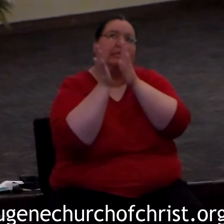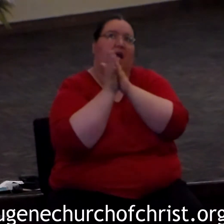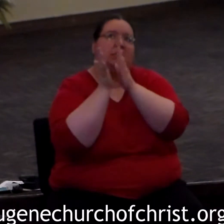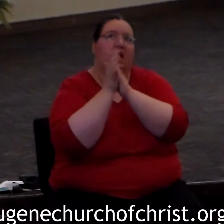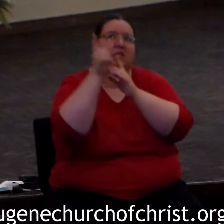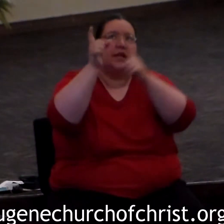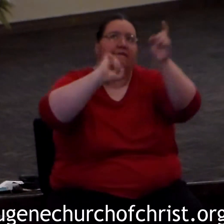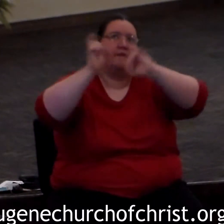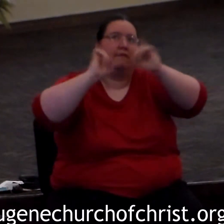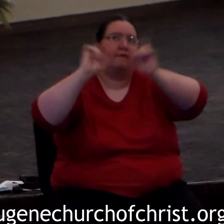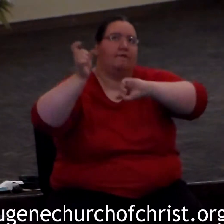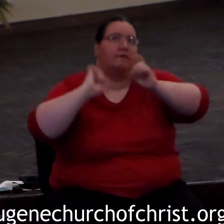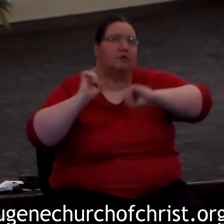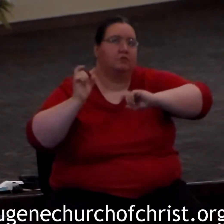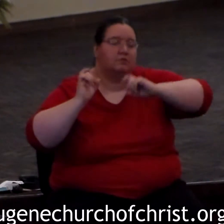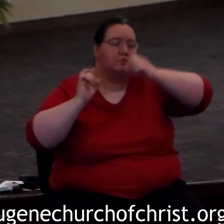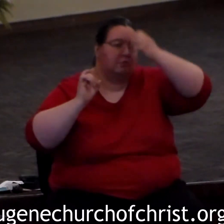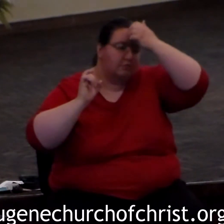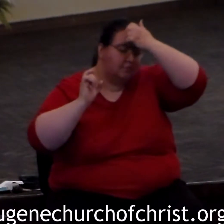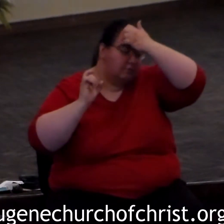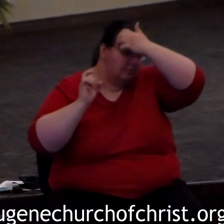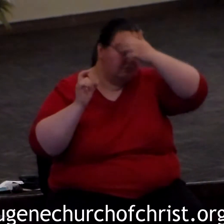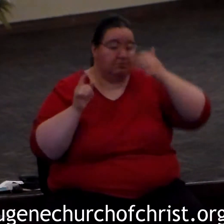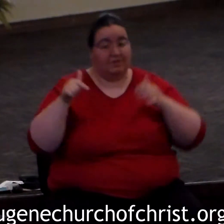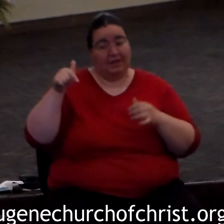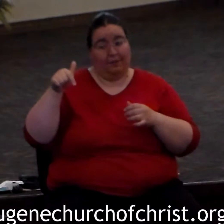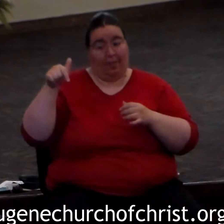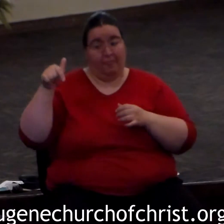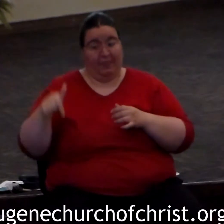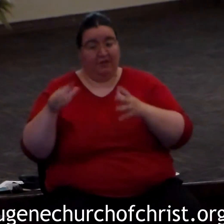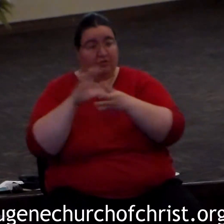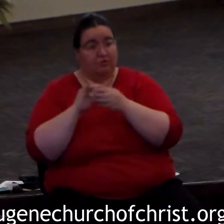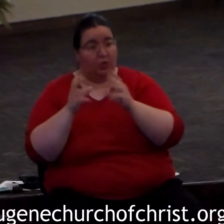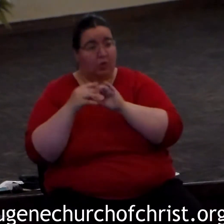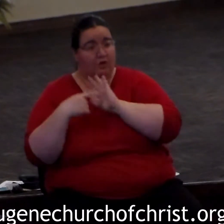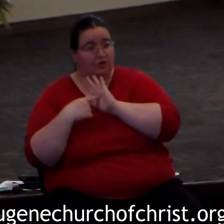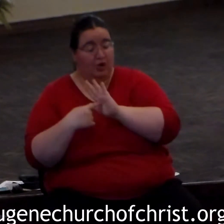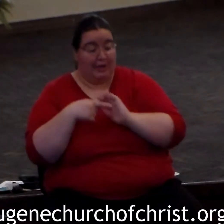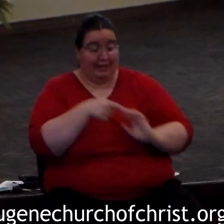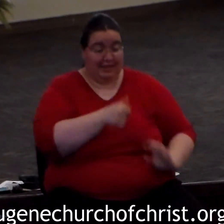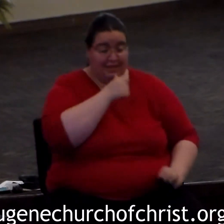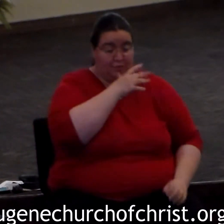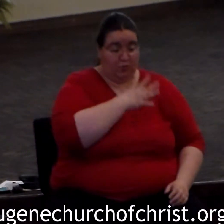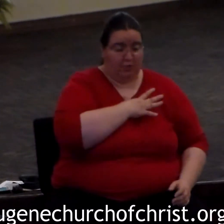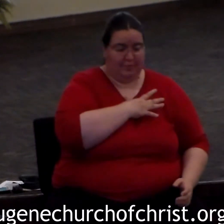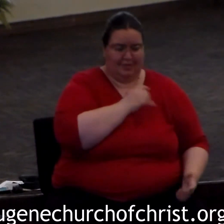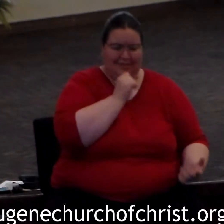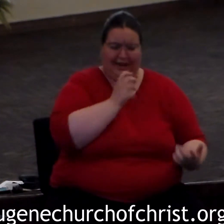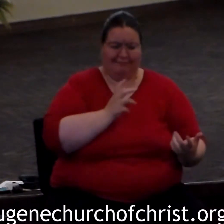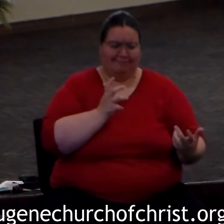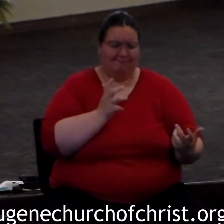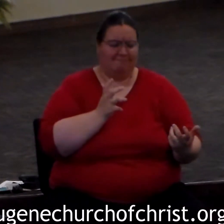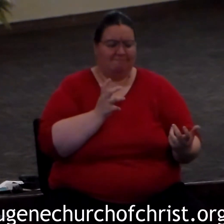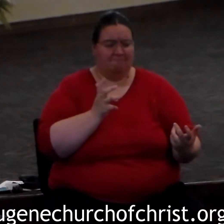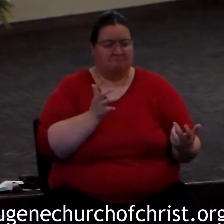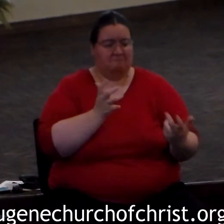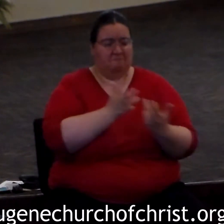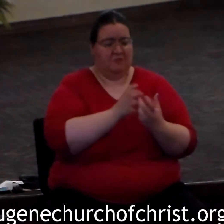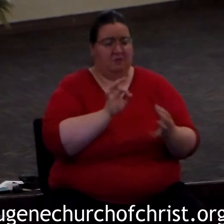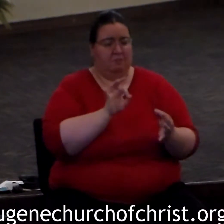is, even with this woman who does not fit the mold of who would be following, his desire is